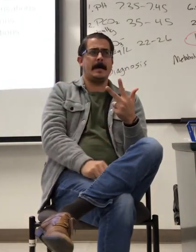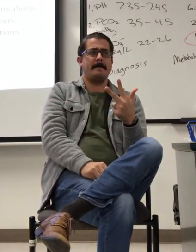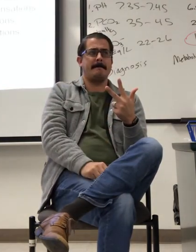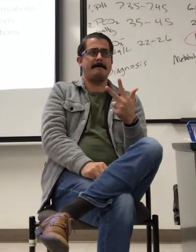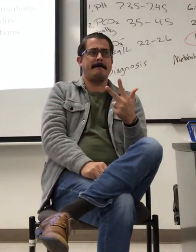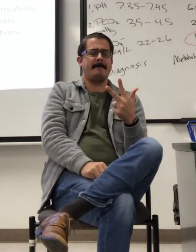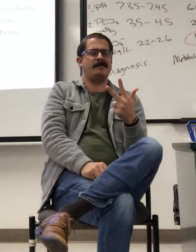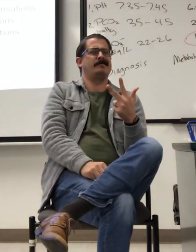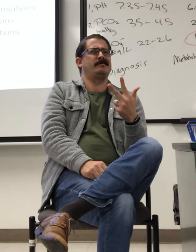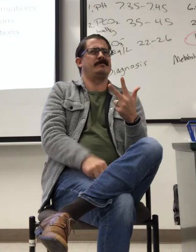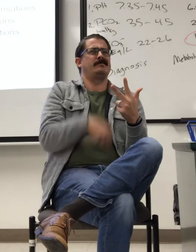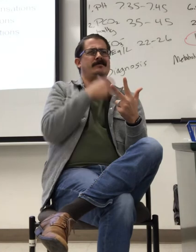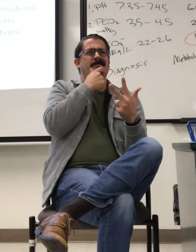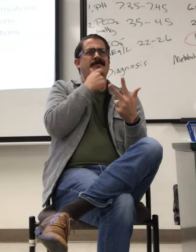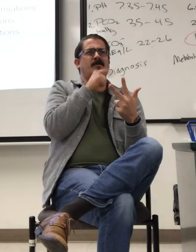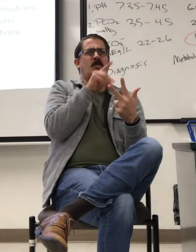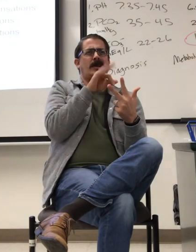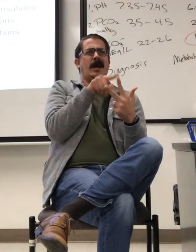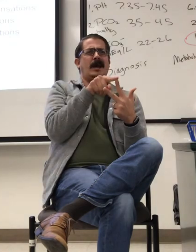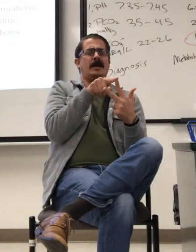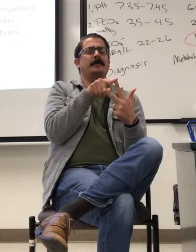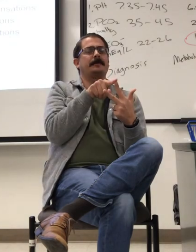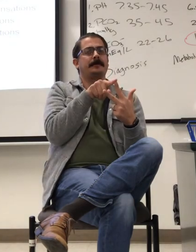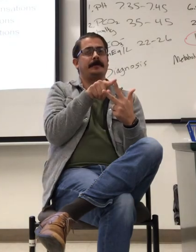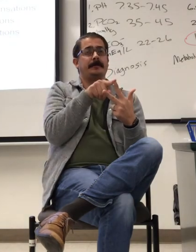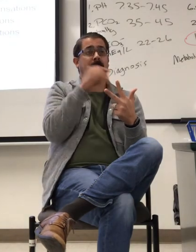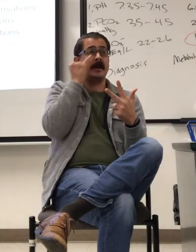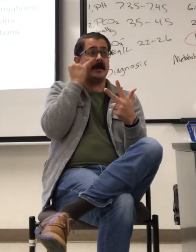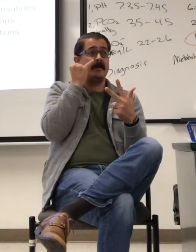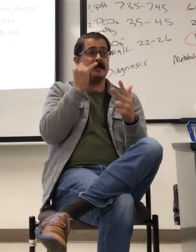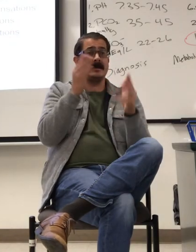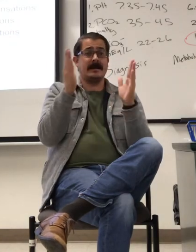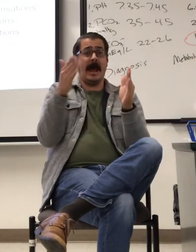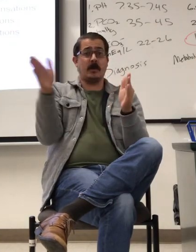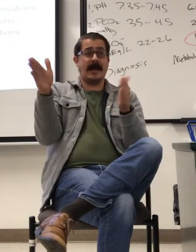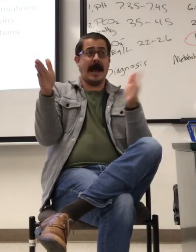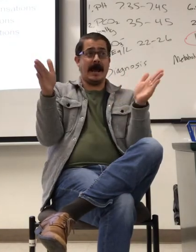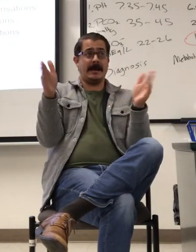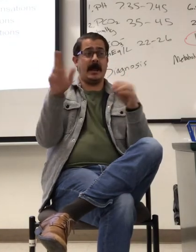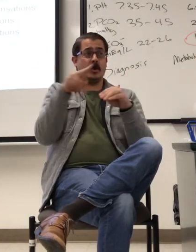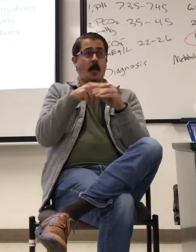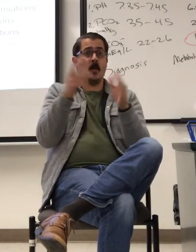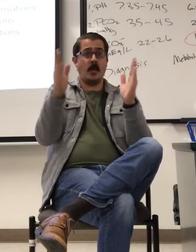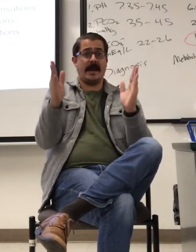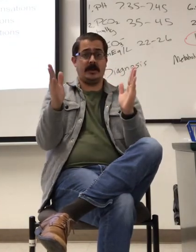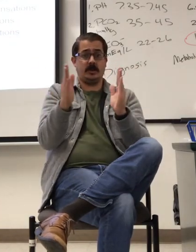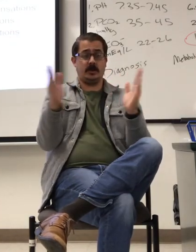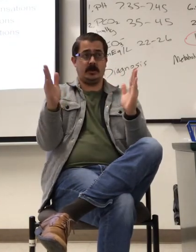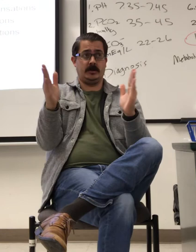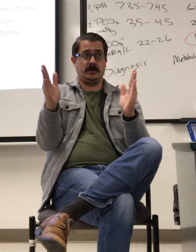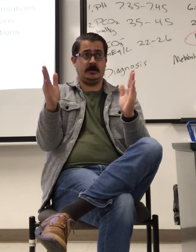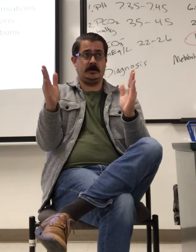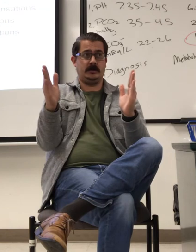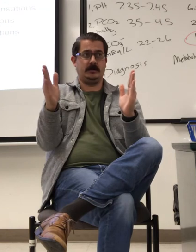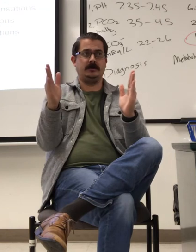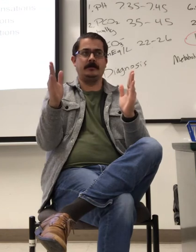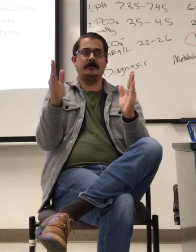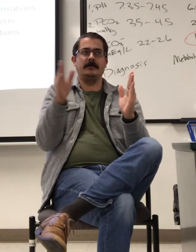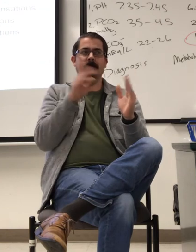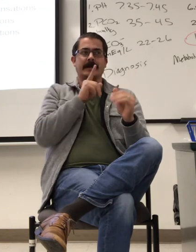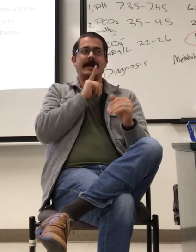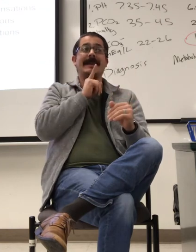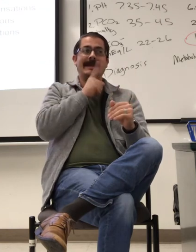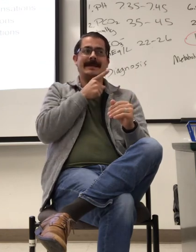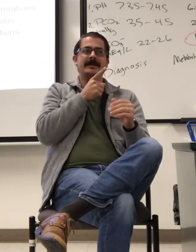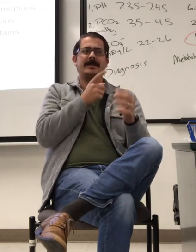say to yourself, let me just put it this way. If it's outside the normal range, it is compensating